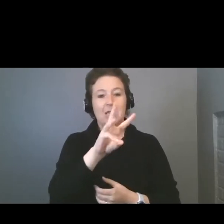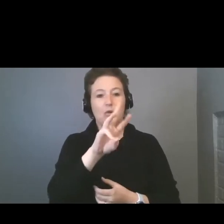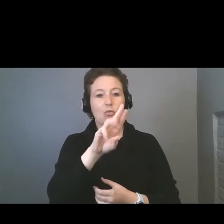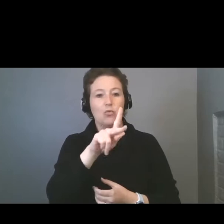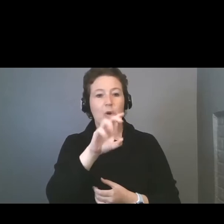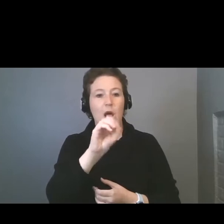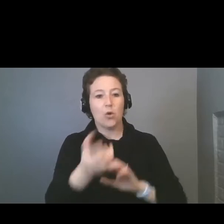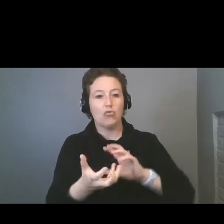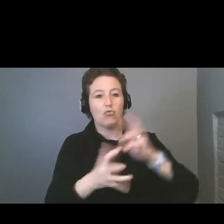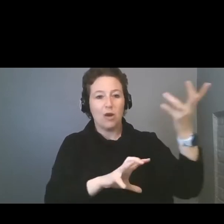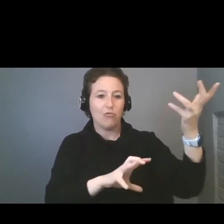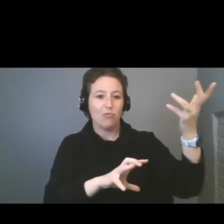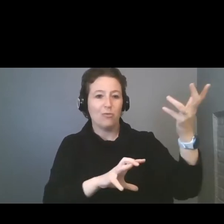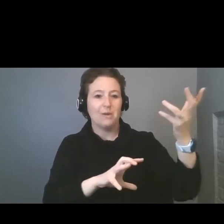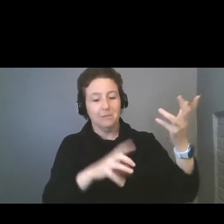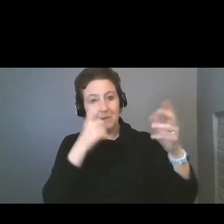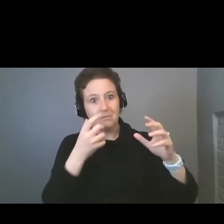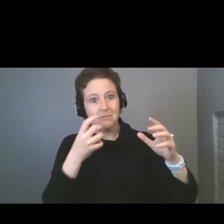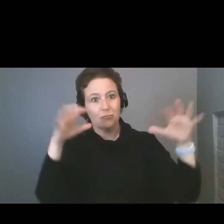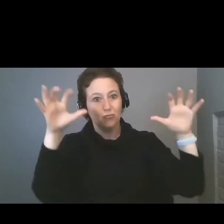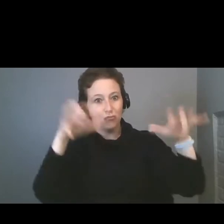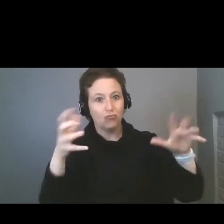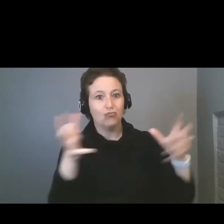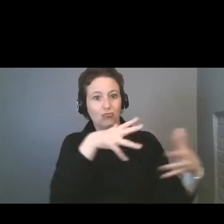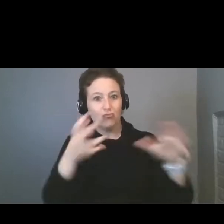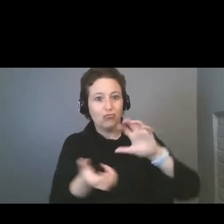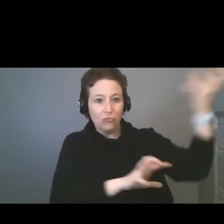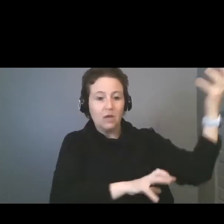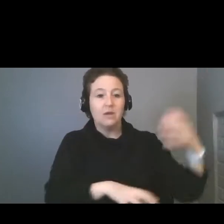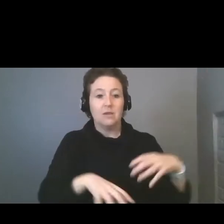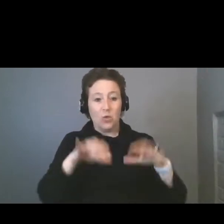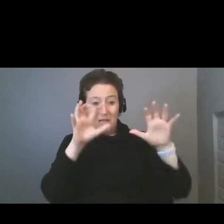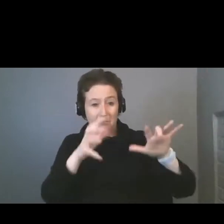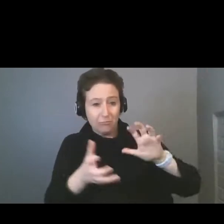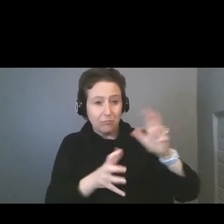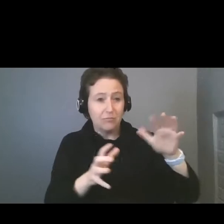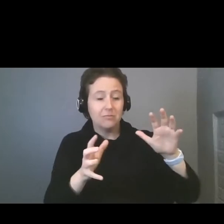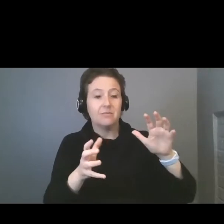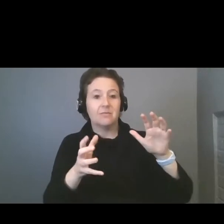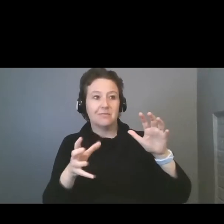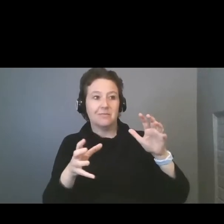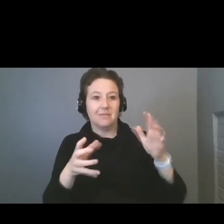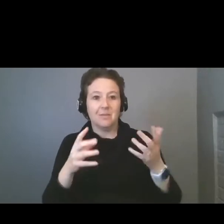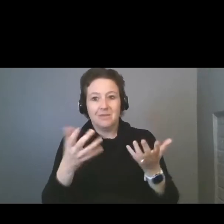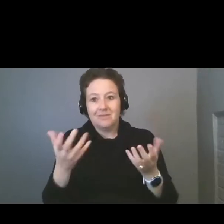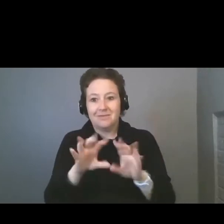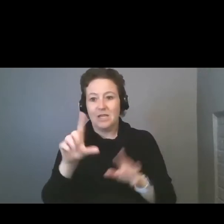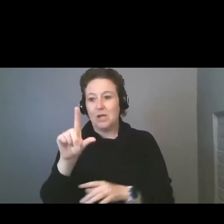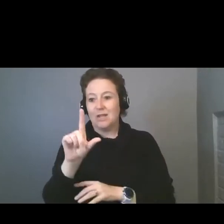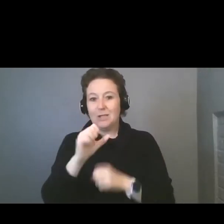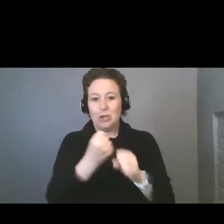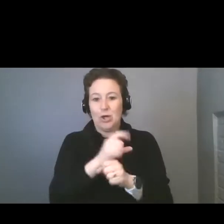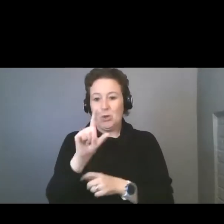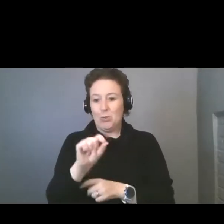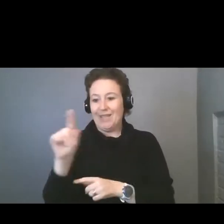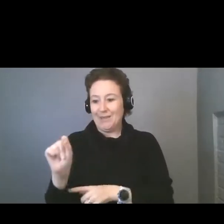wreck of things. The storm just added to the calamity that is 2020, adding to the number of people in